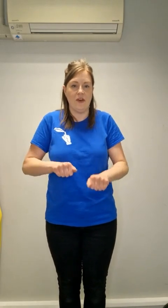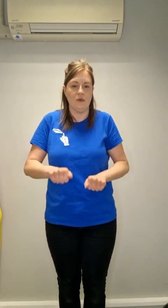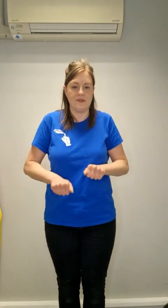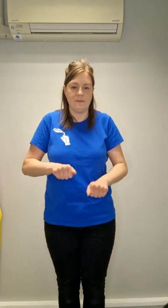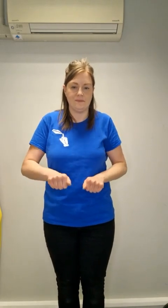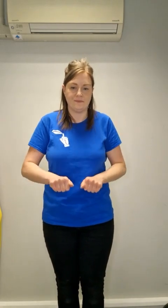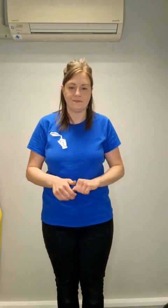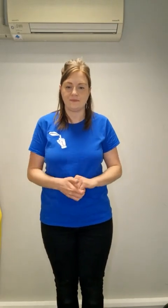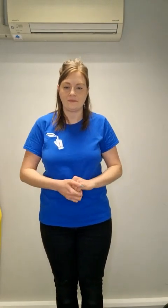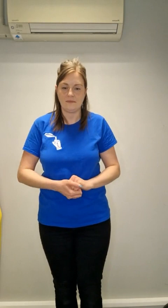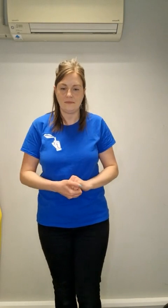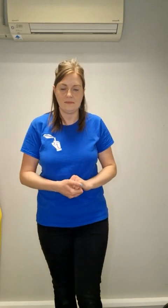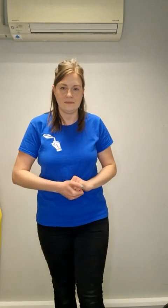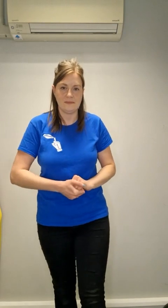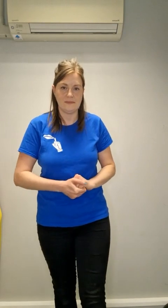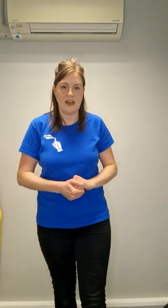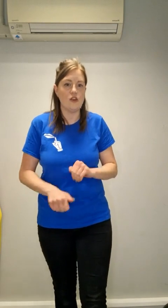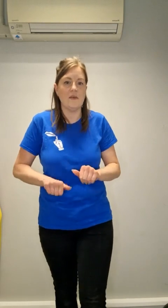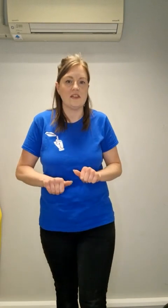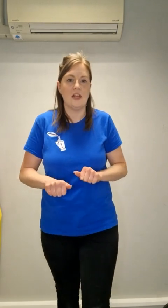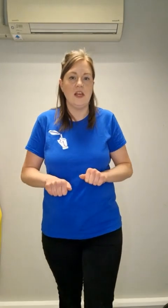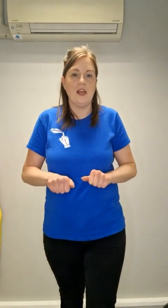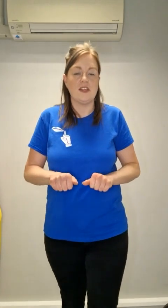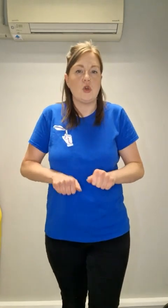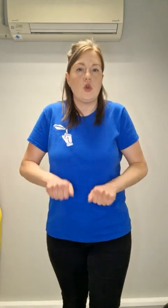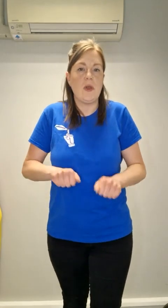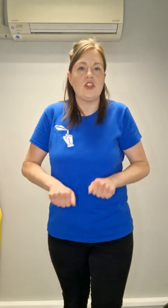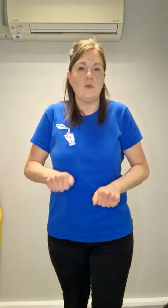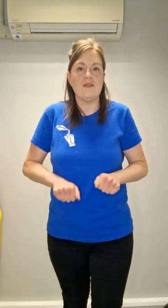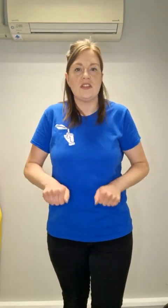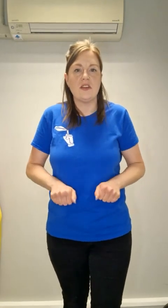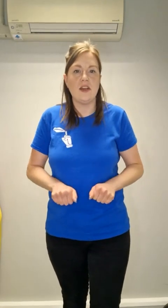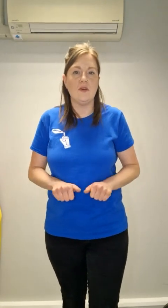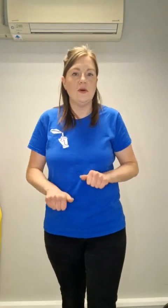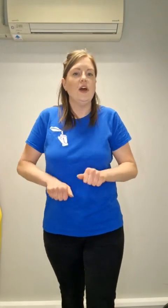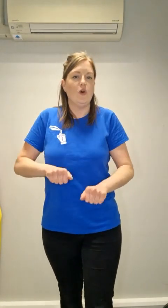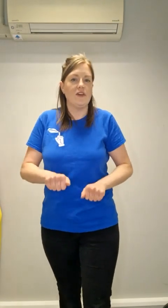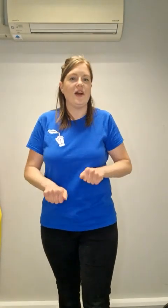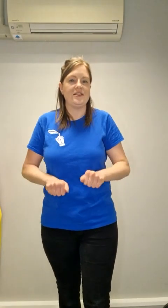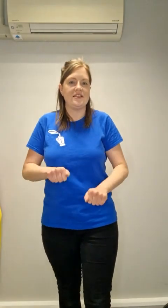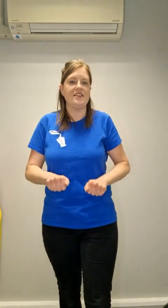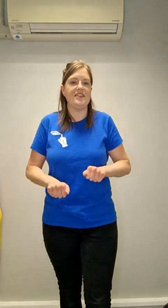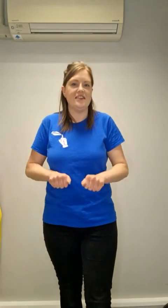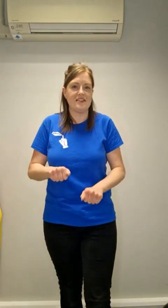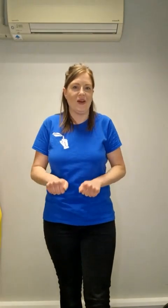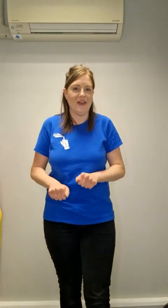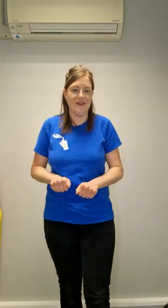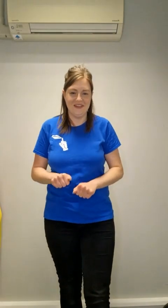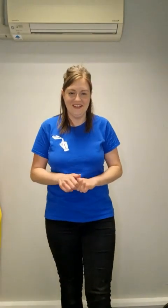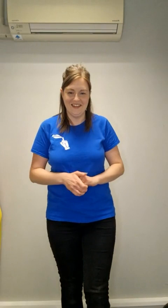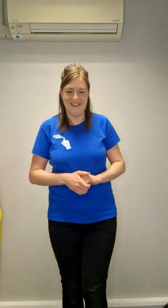pedals. And you can be as quick as you want to cycle, or a nice steady cycle.